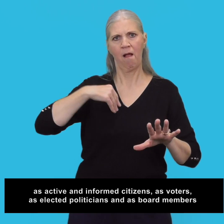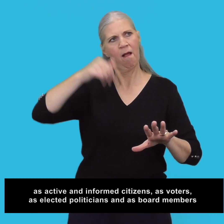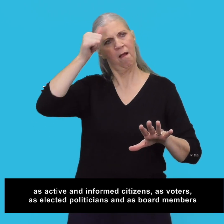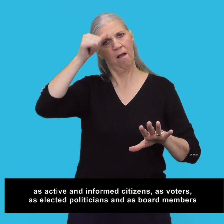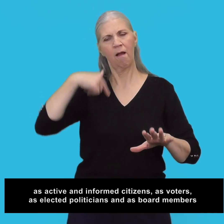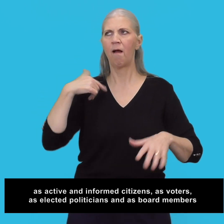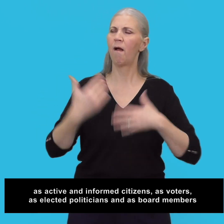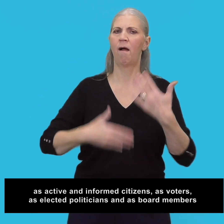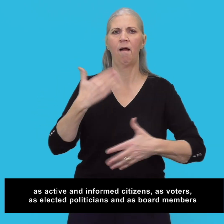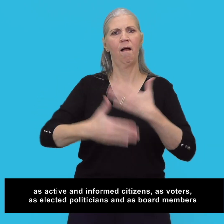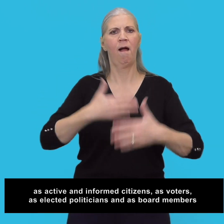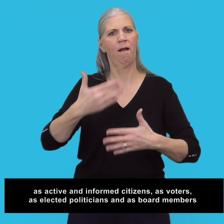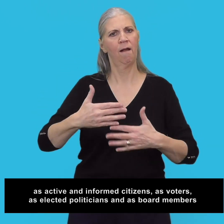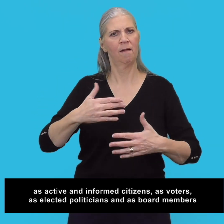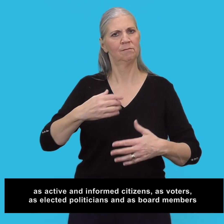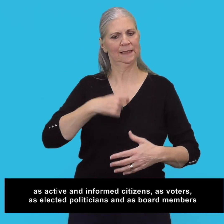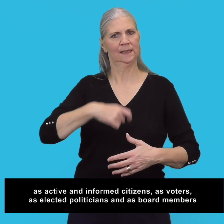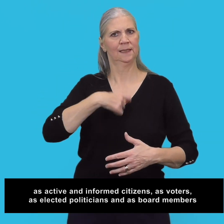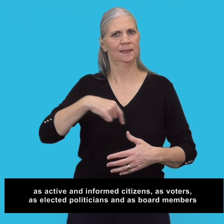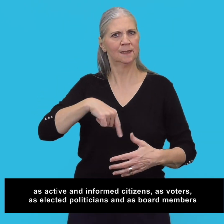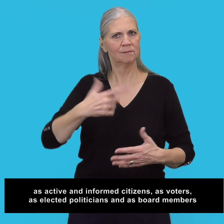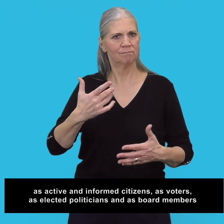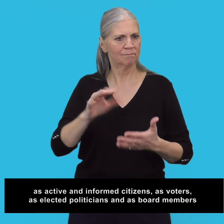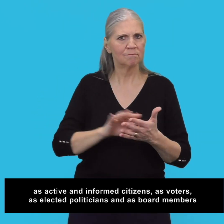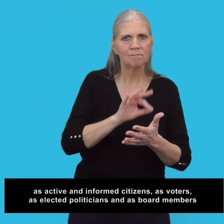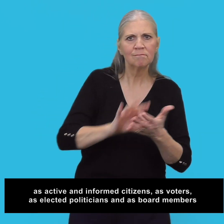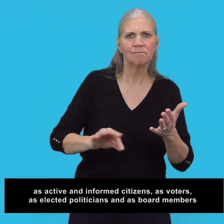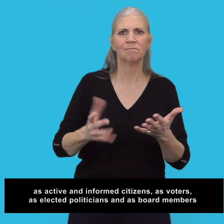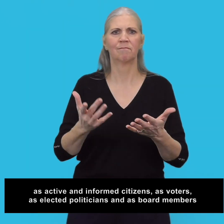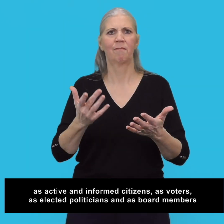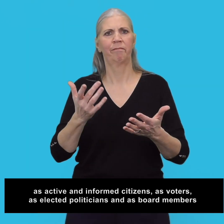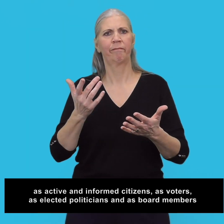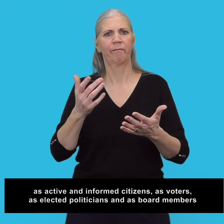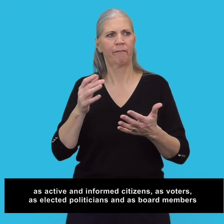and informed citizens, as voters,